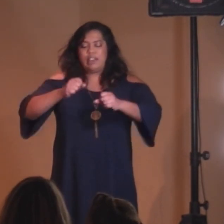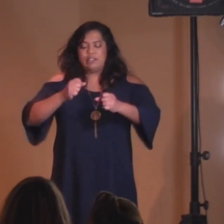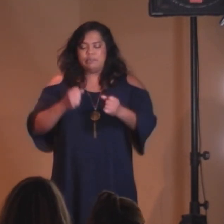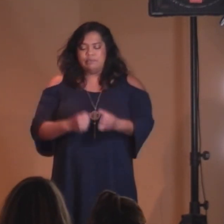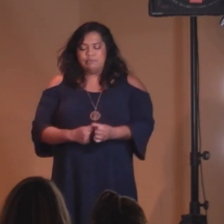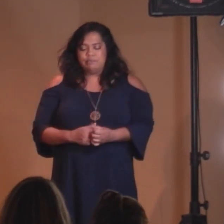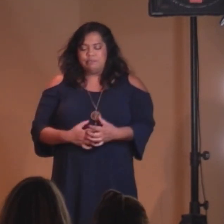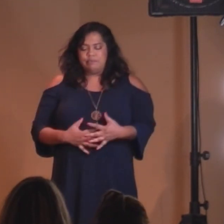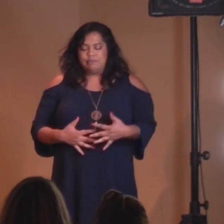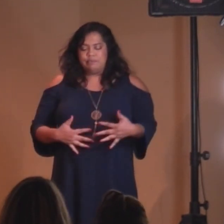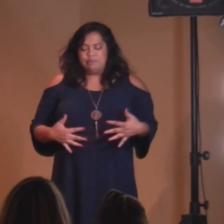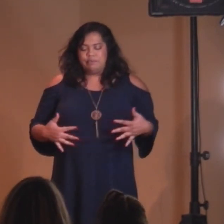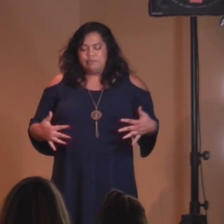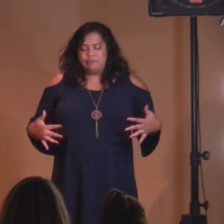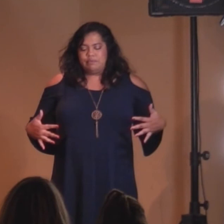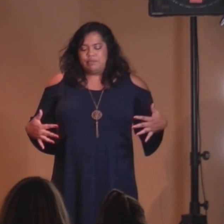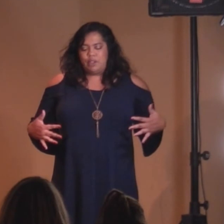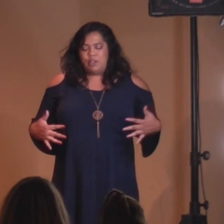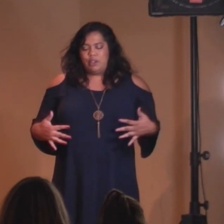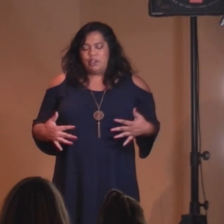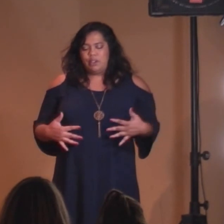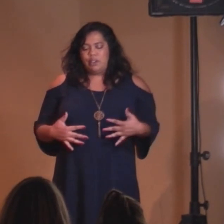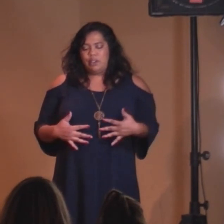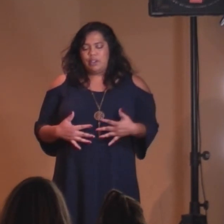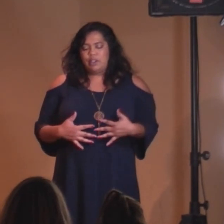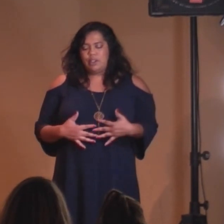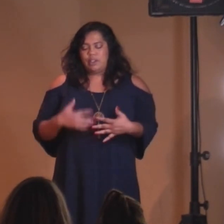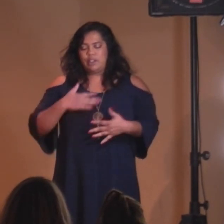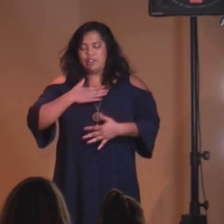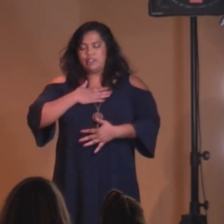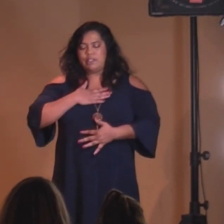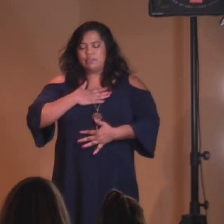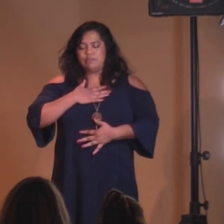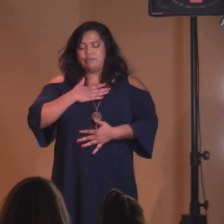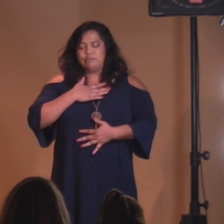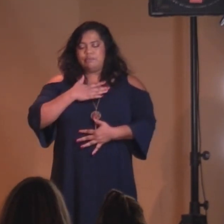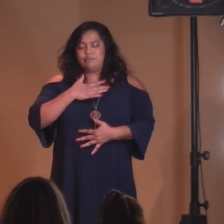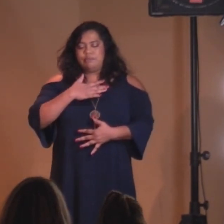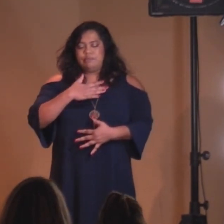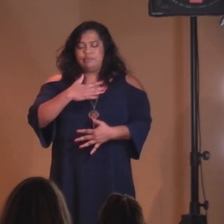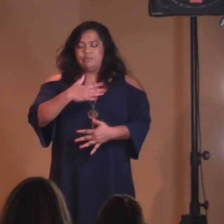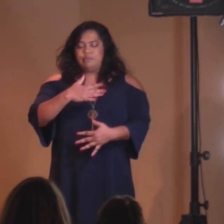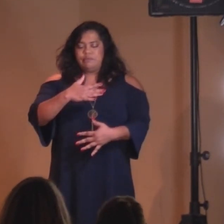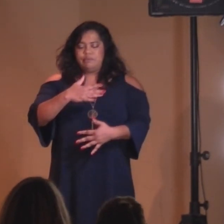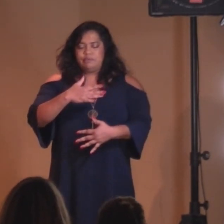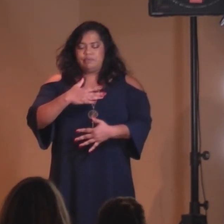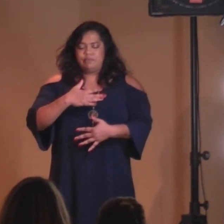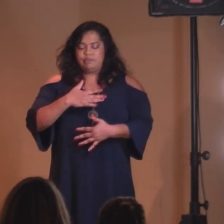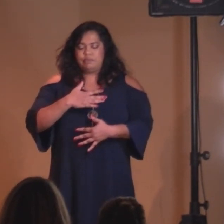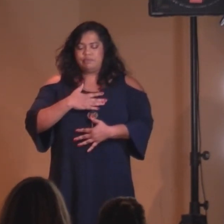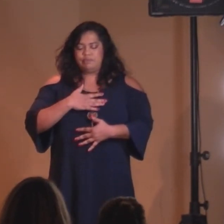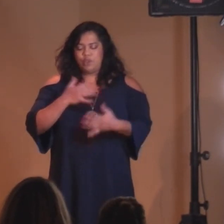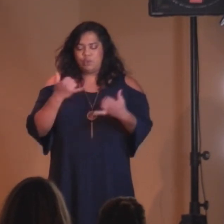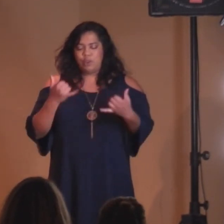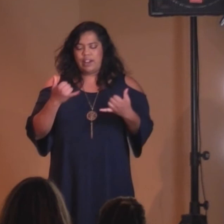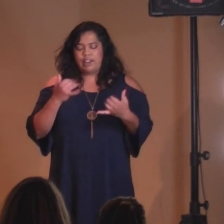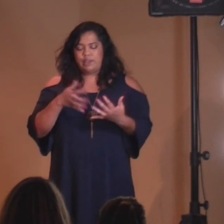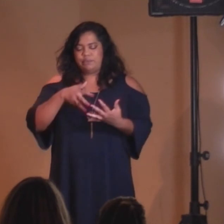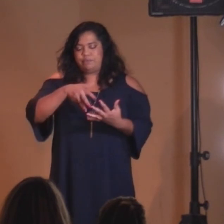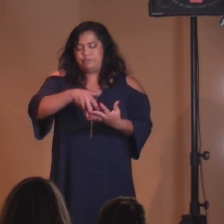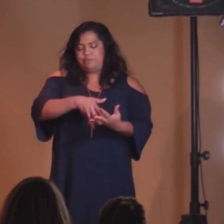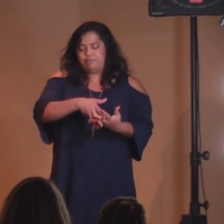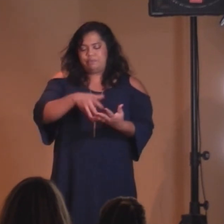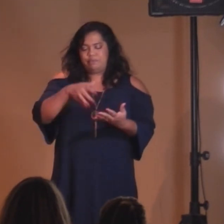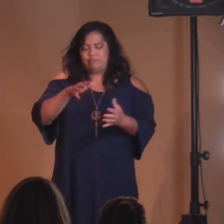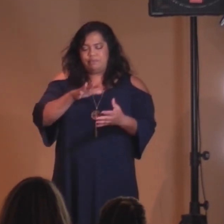as each and every one of us. And so anchoring and surrendering in this breath, simply allowing this